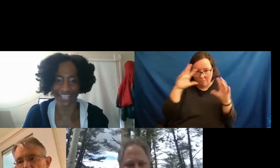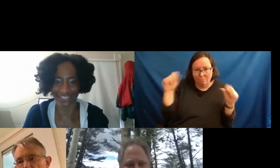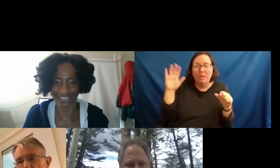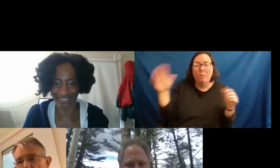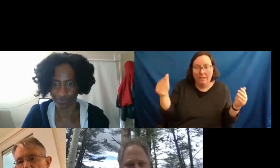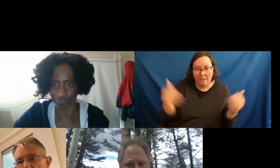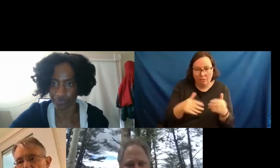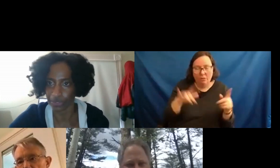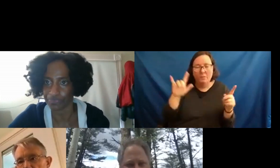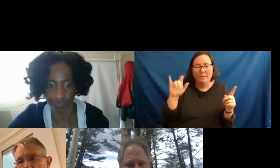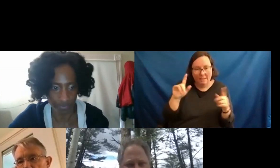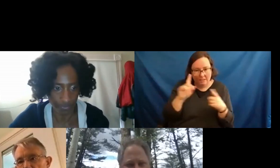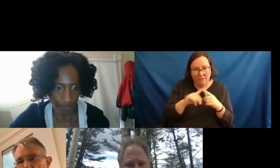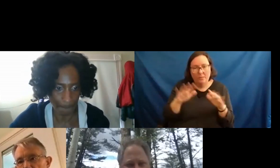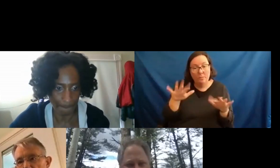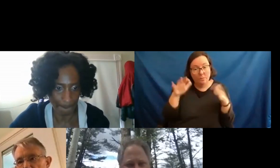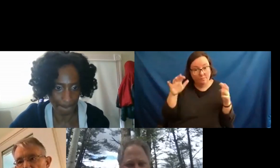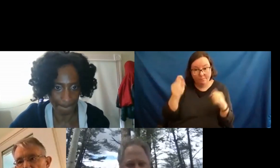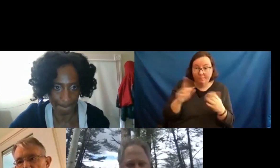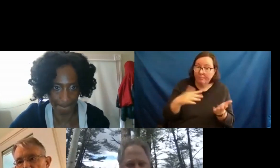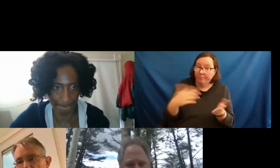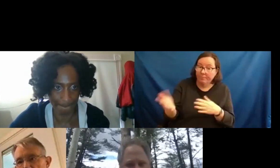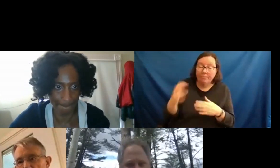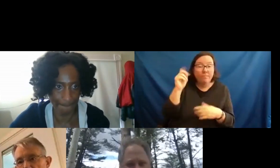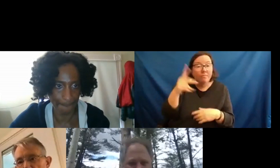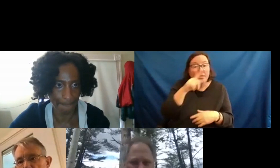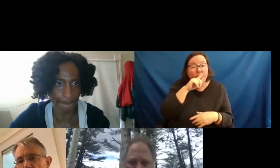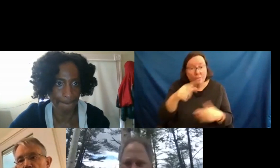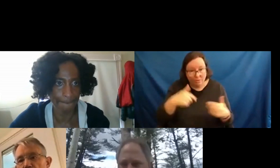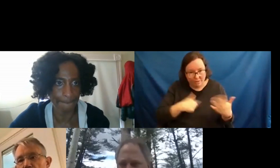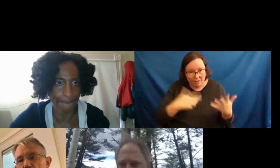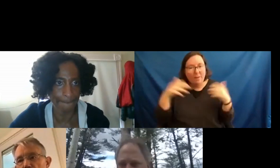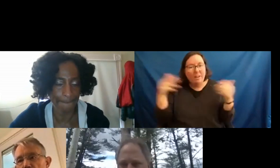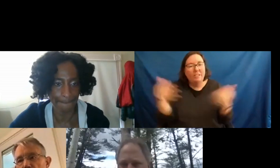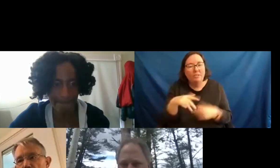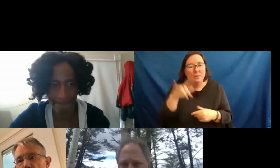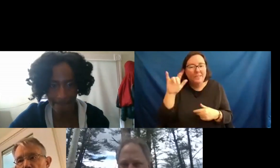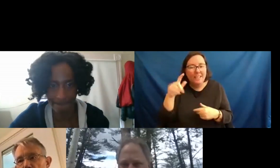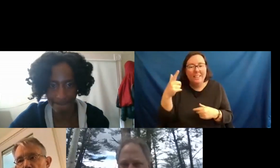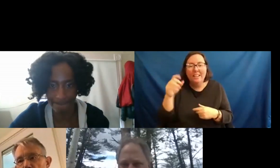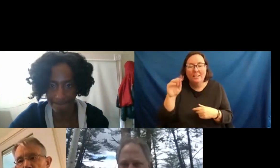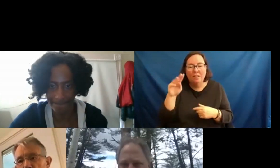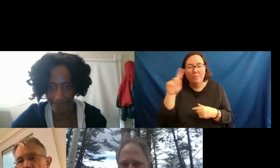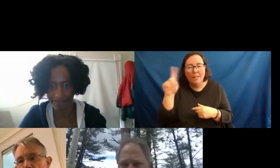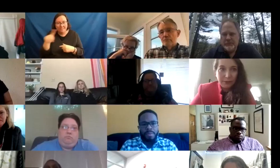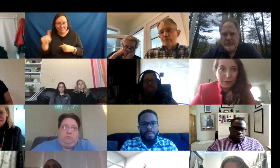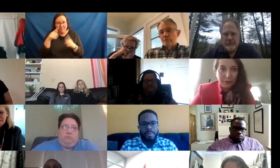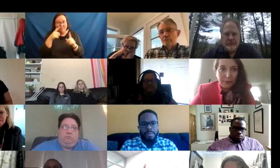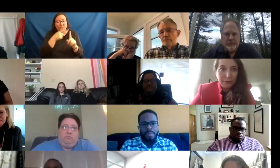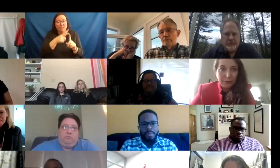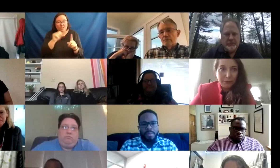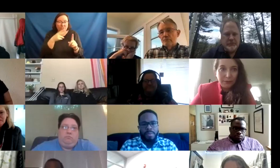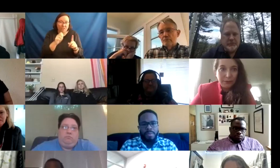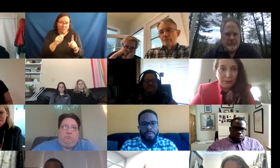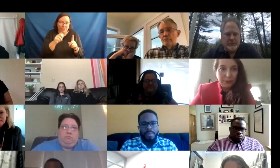our audience. Thank you. I'd like to introduce Kellynet Gomez. She, her, and hers